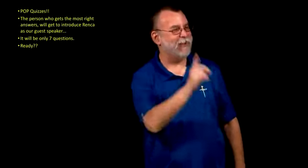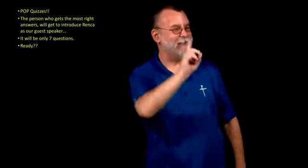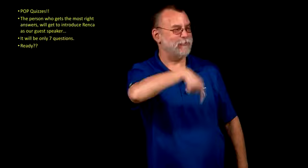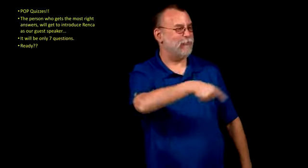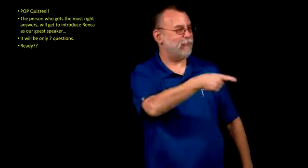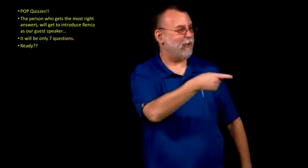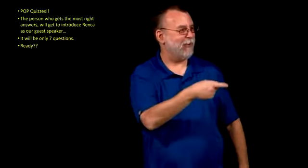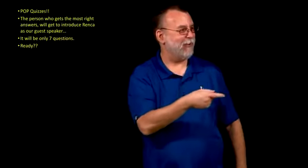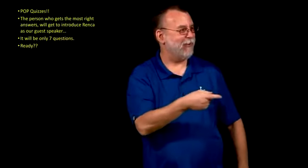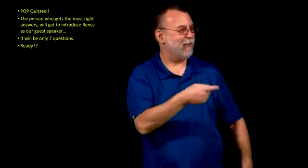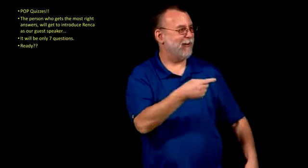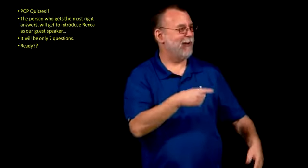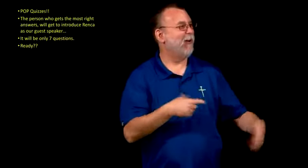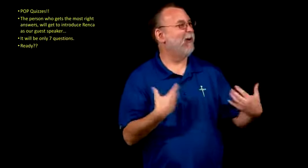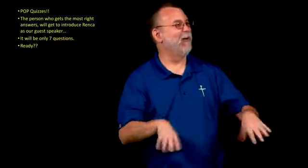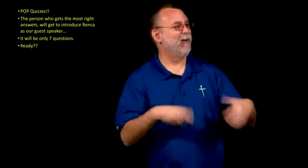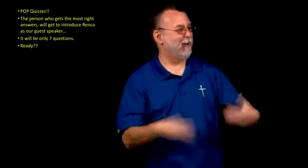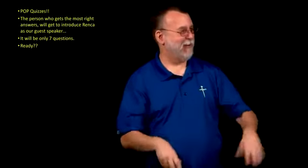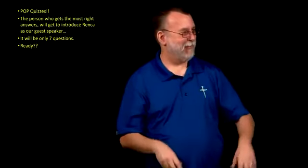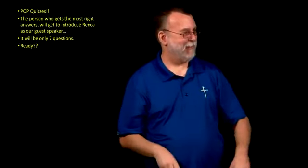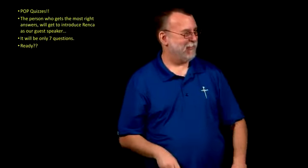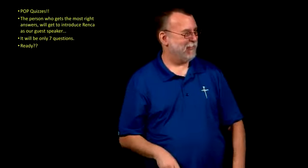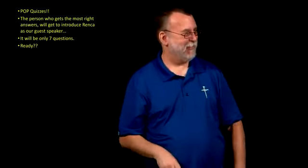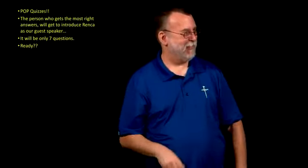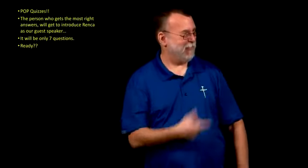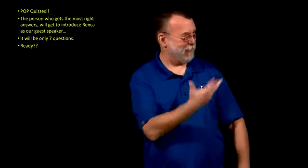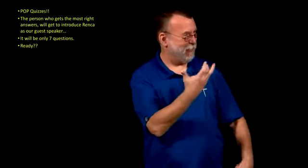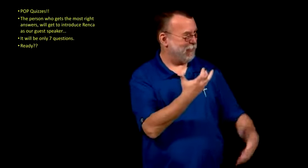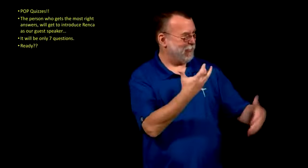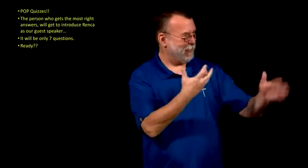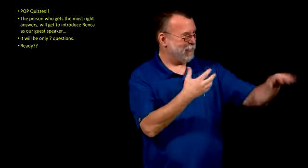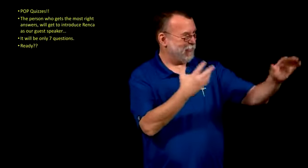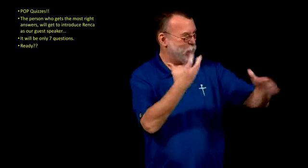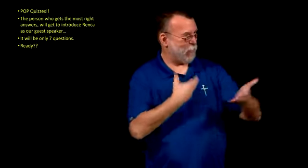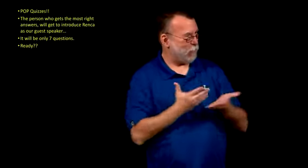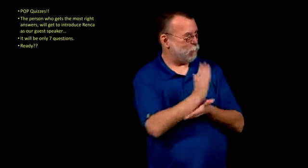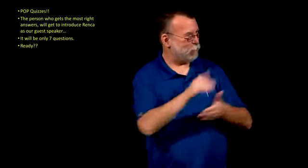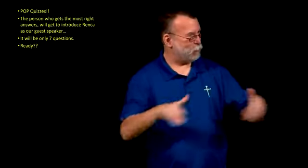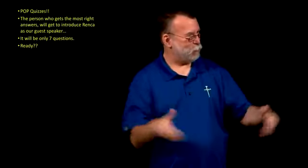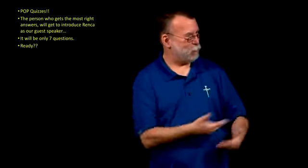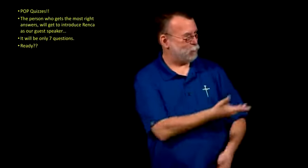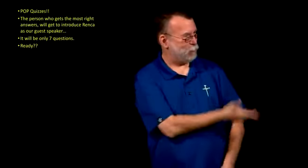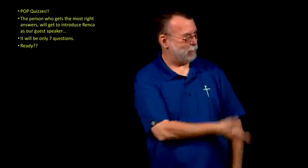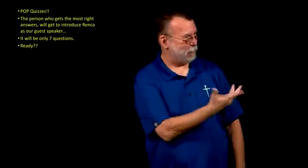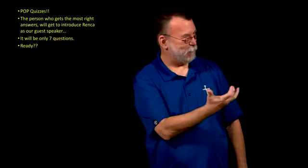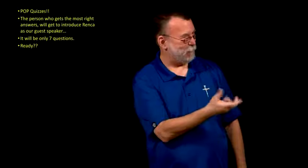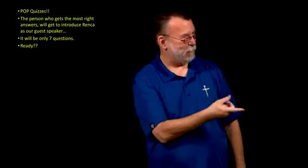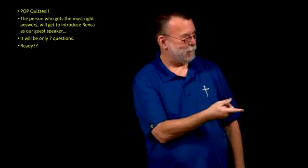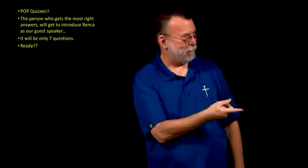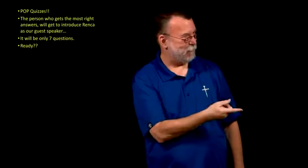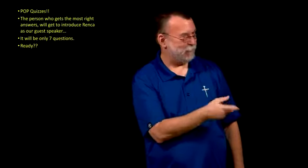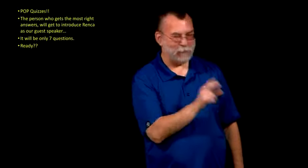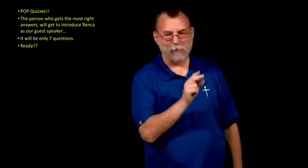Uh-uh. So you want to